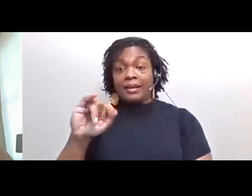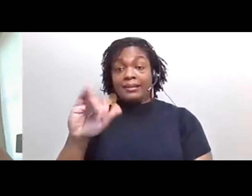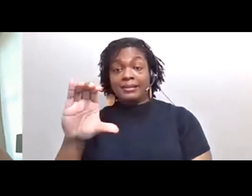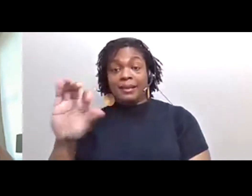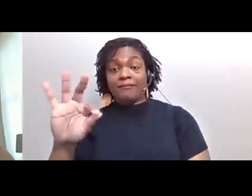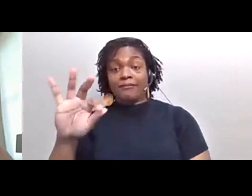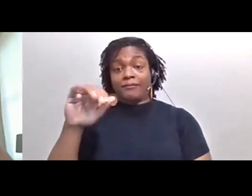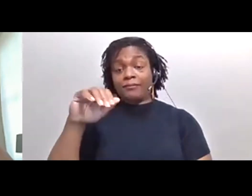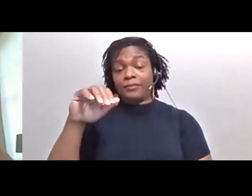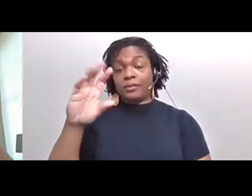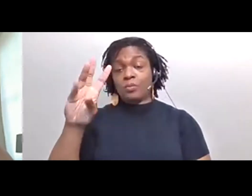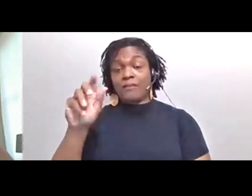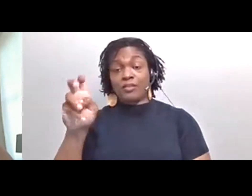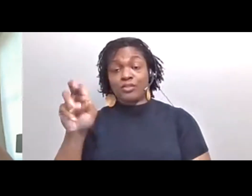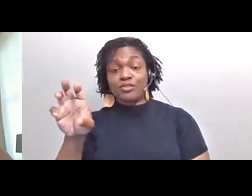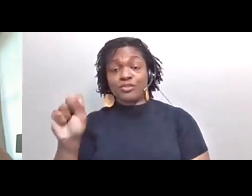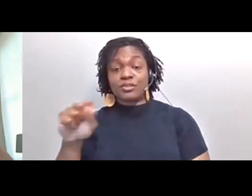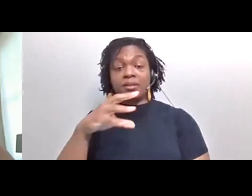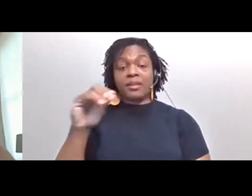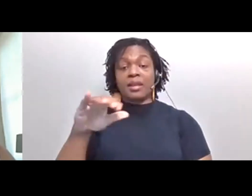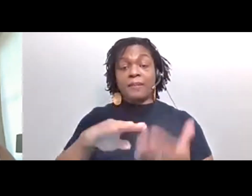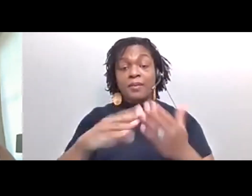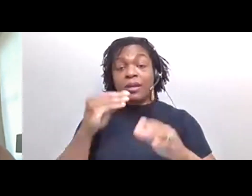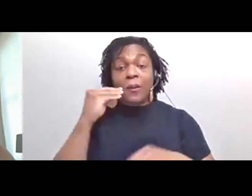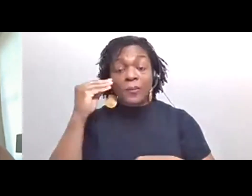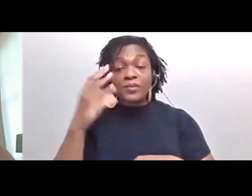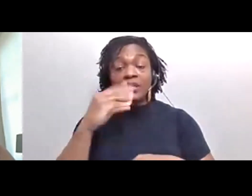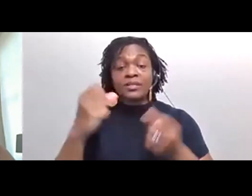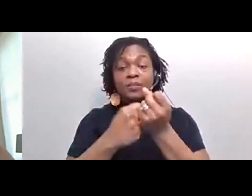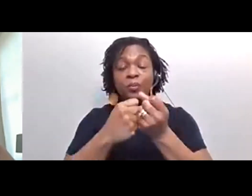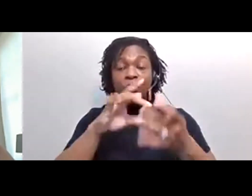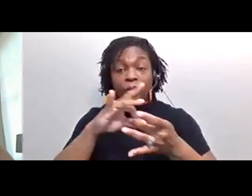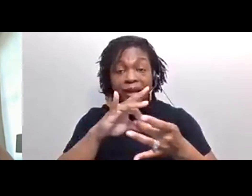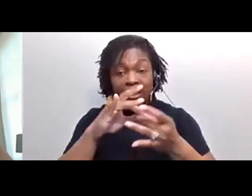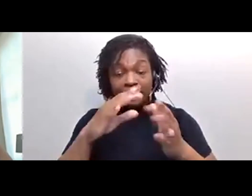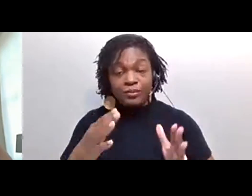left out, and support coordination was left out. And so